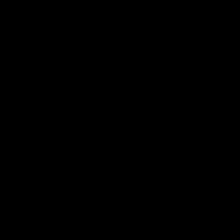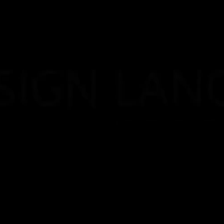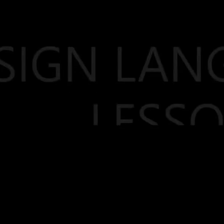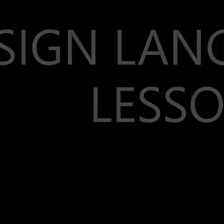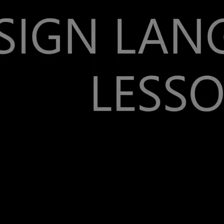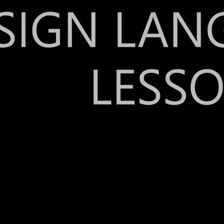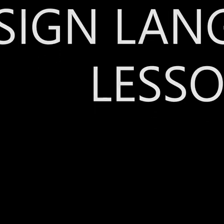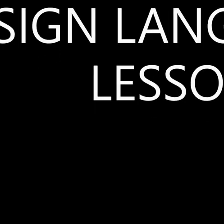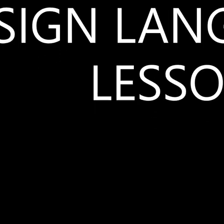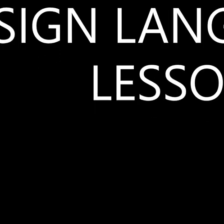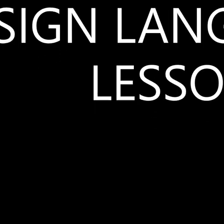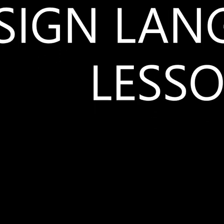Thank